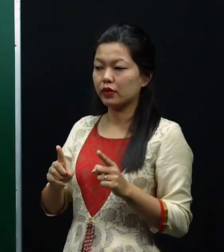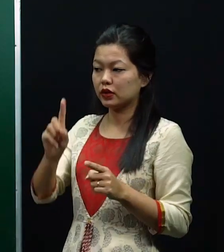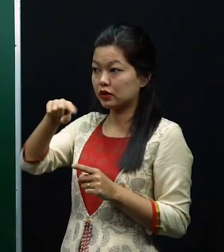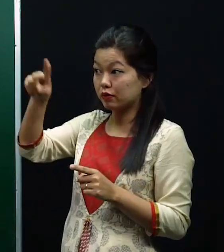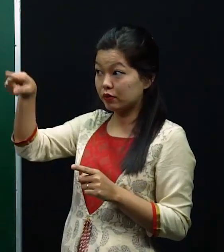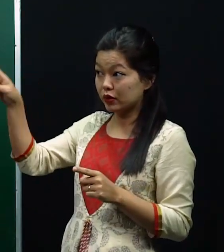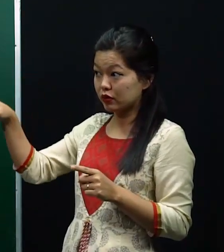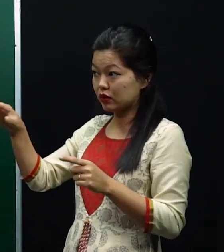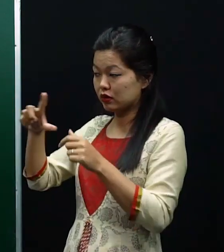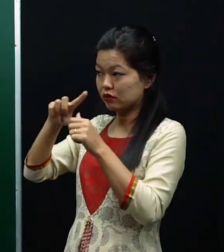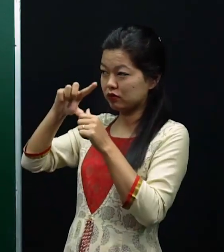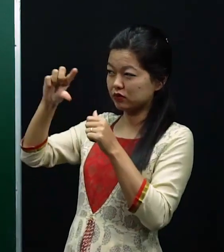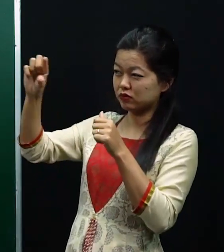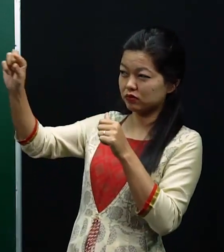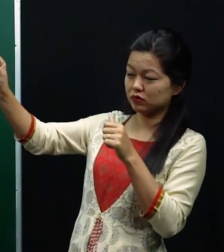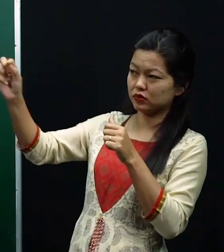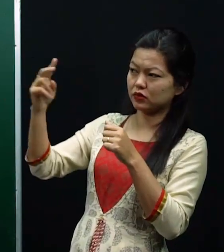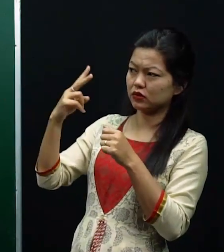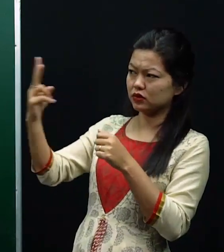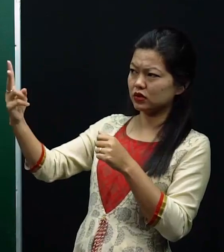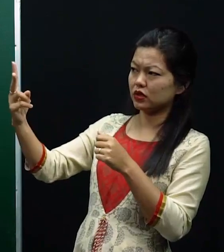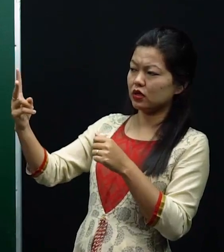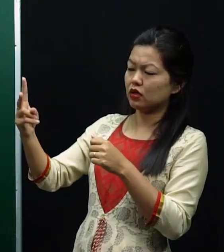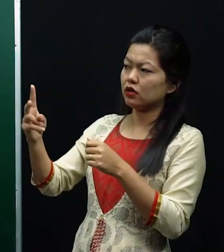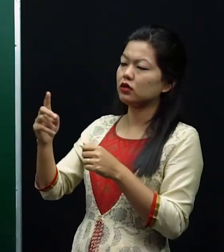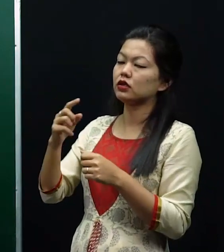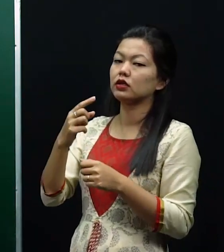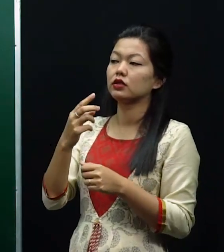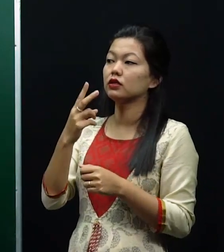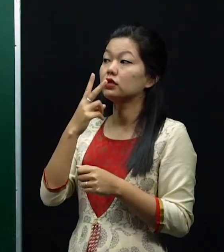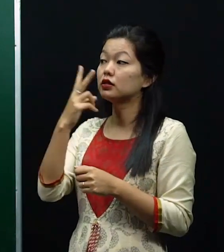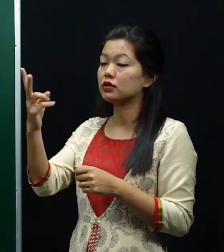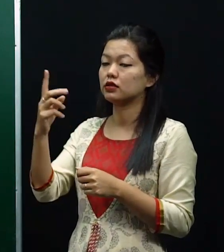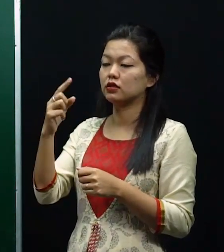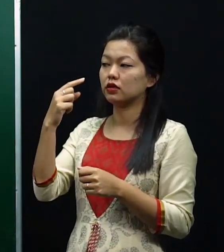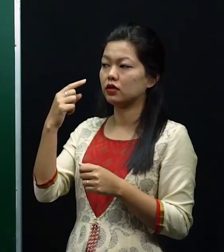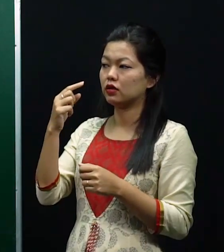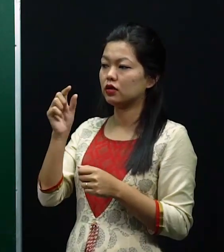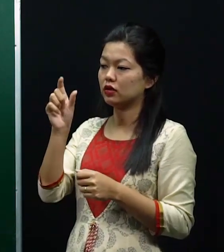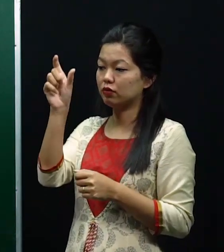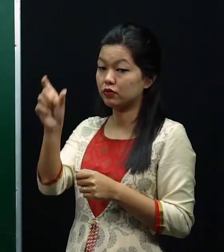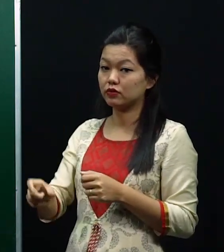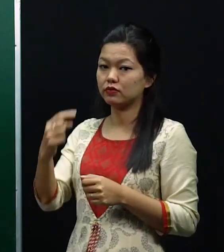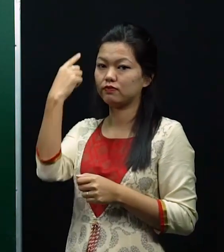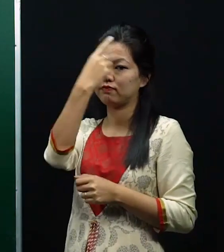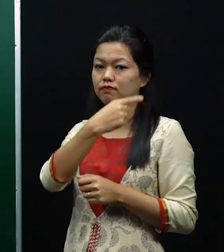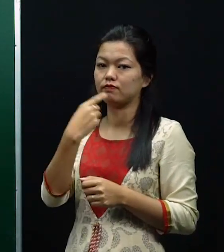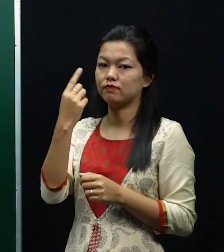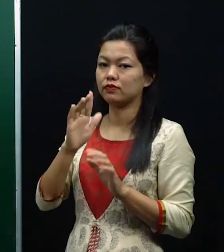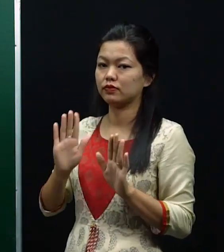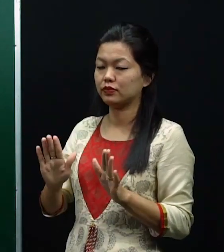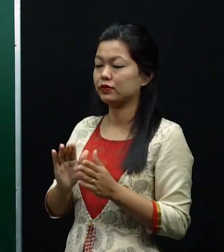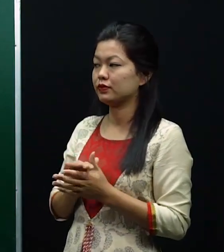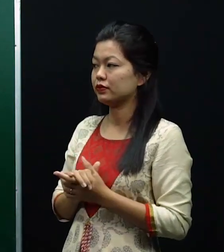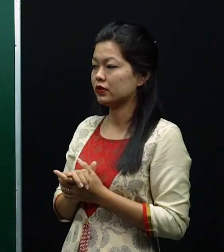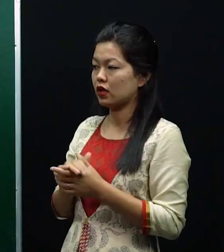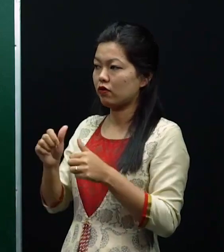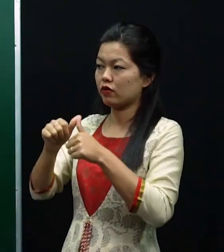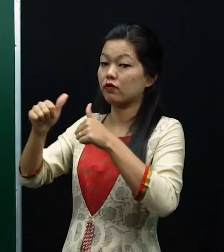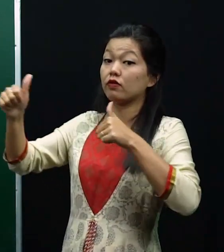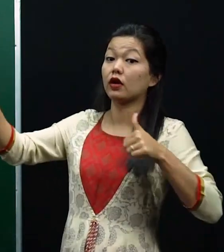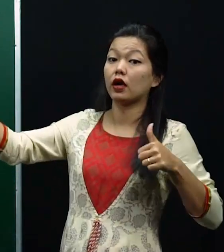as it is. You just picture, if you go really close, you will only see some stones scattered here and there. But when you look